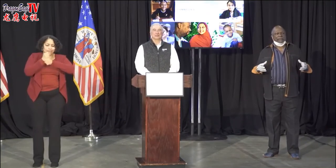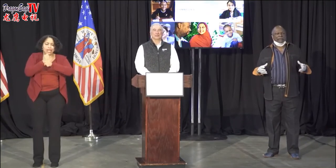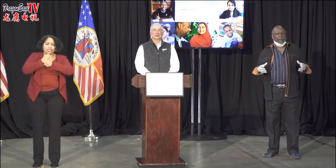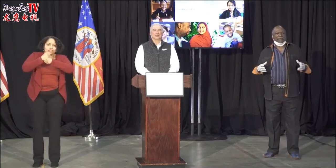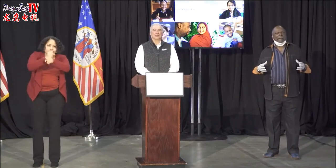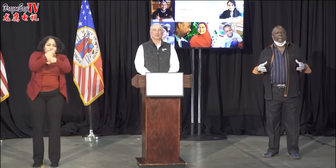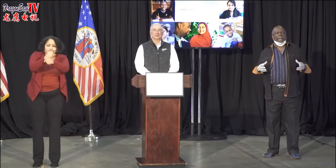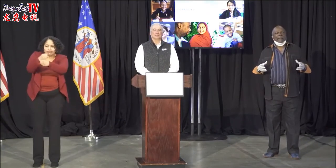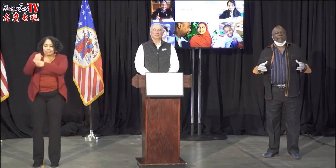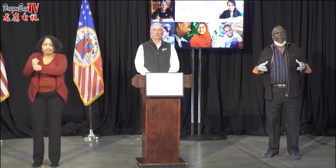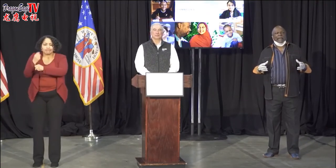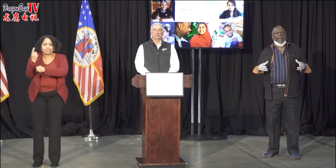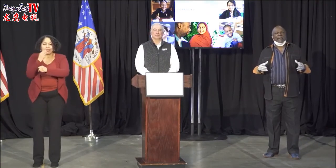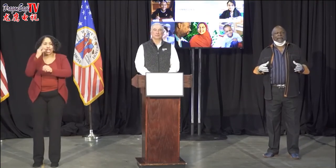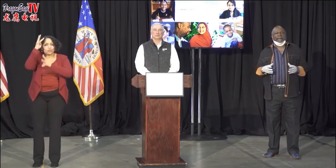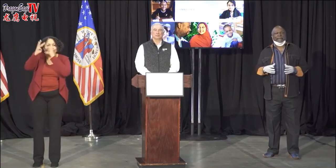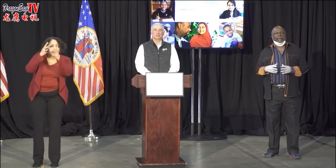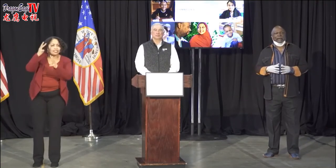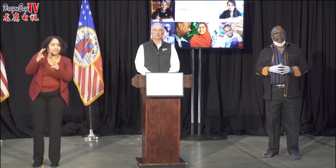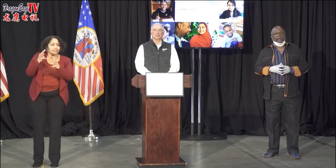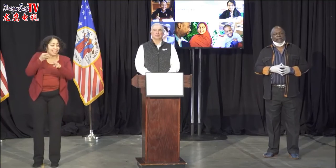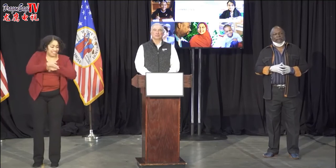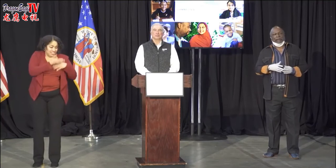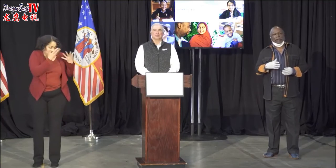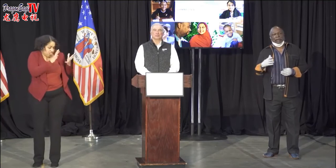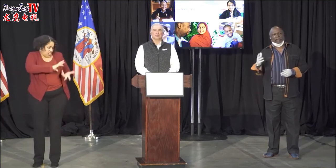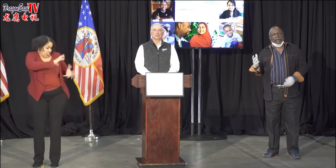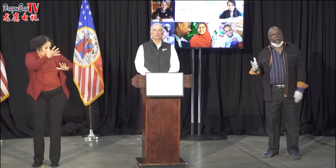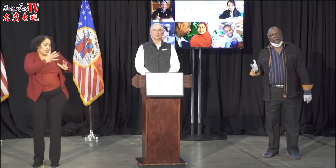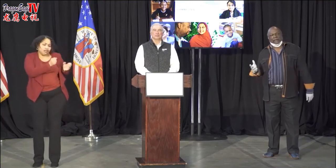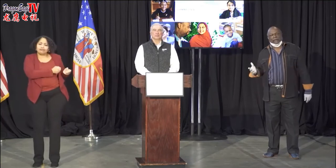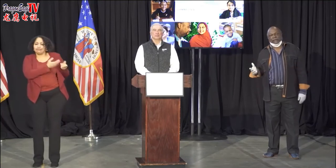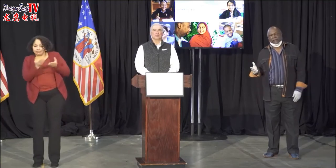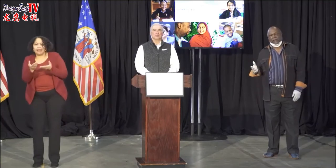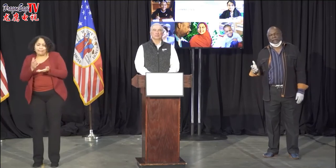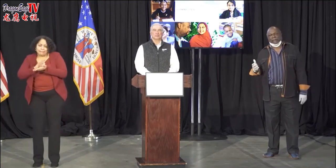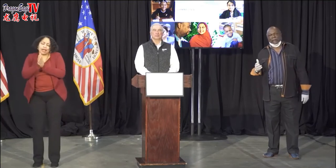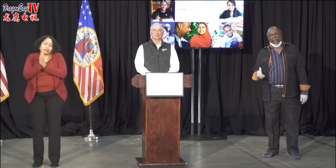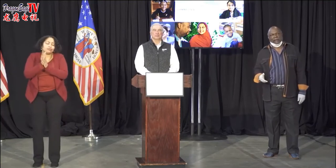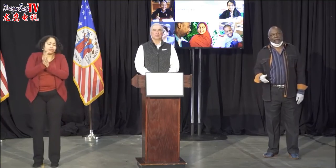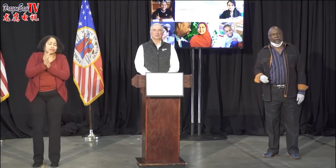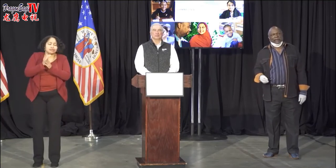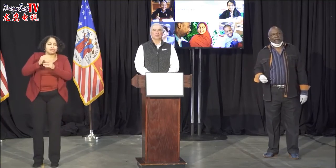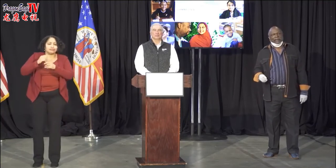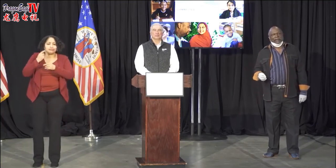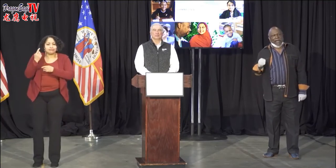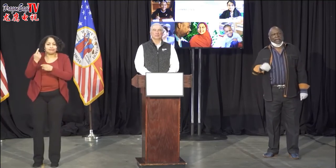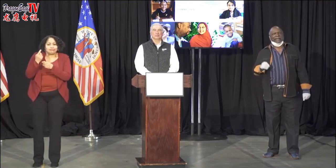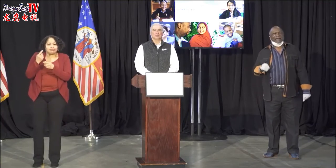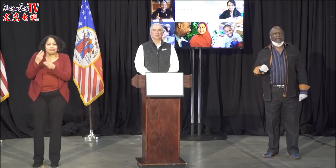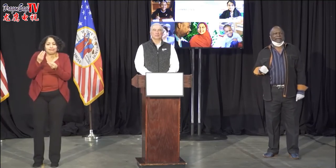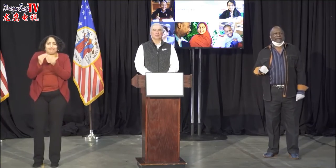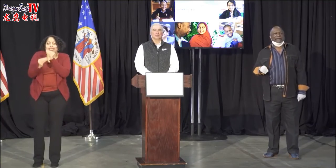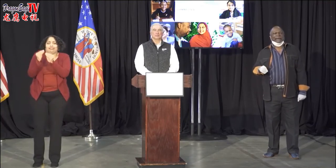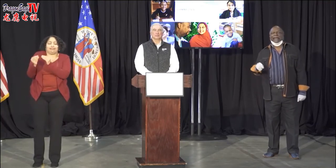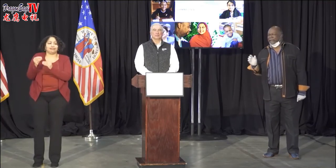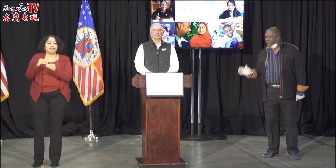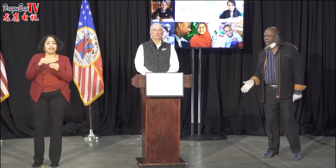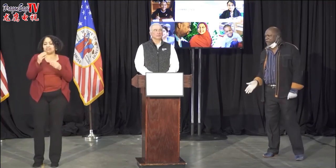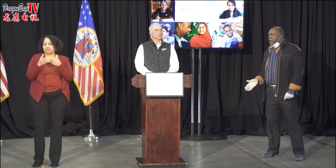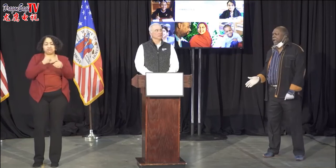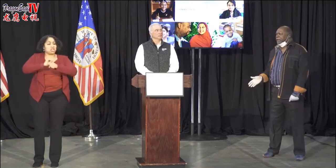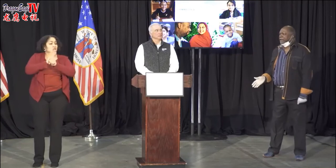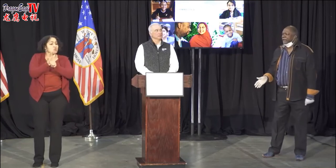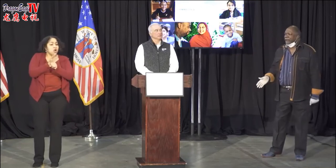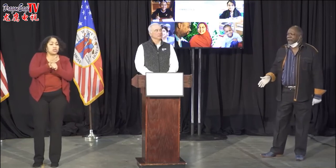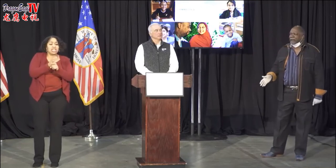and creativity. And whether it was the coronavirus issue or some other issue, the reality is that